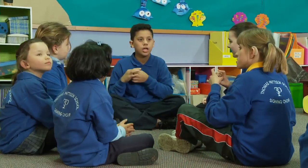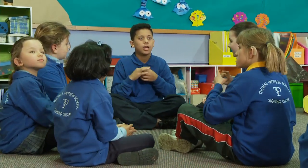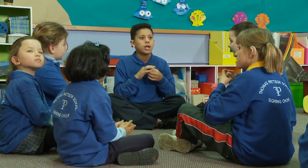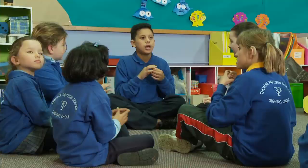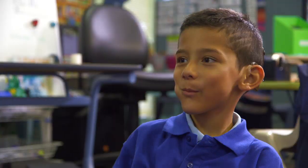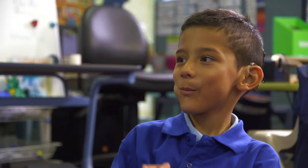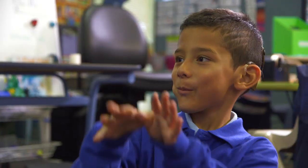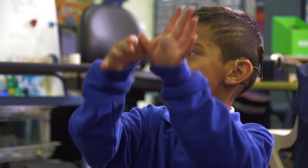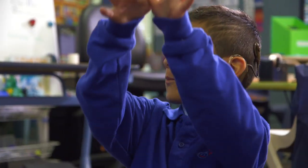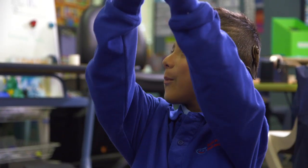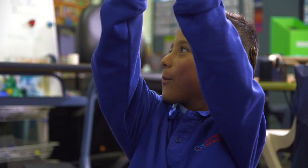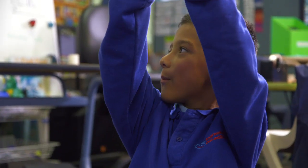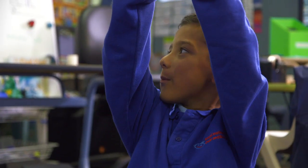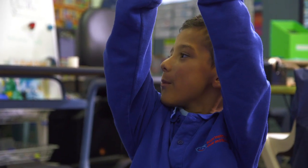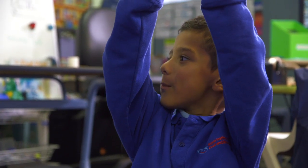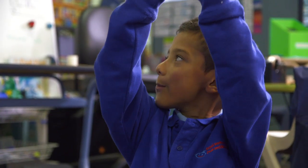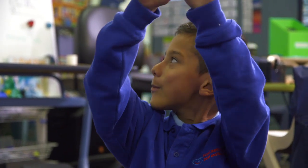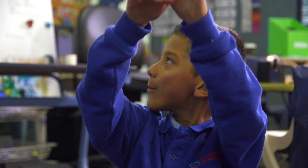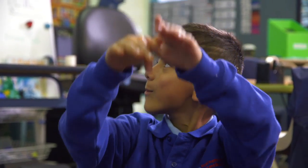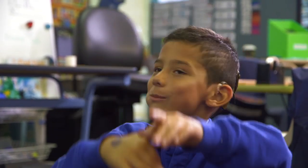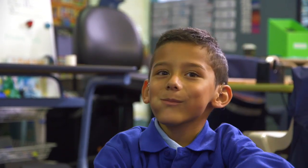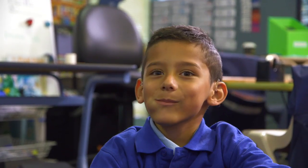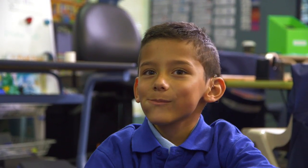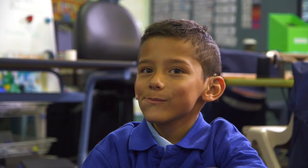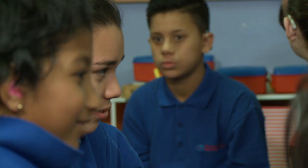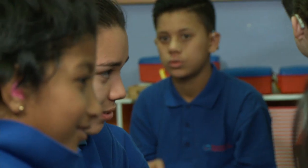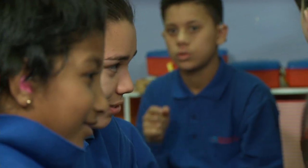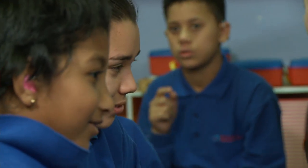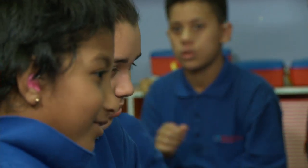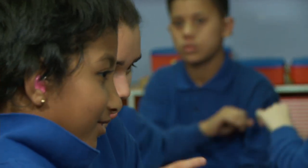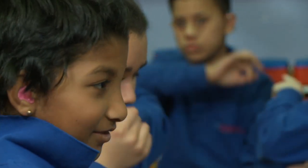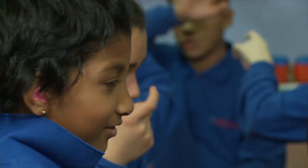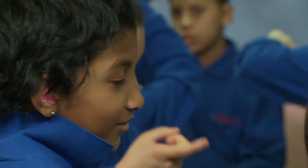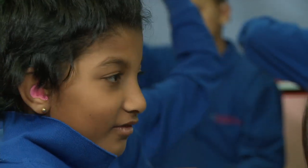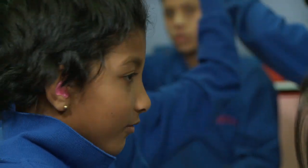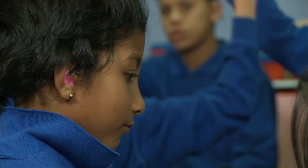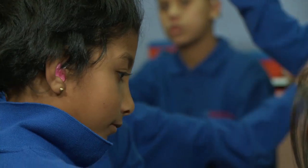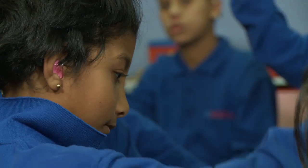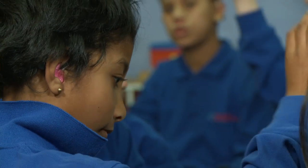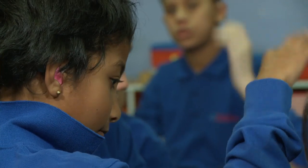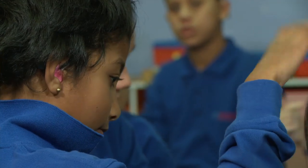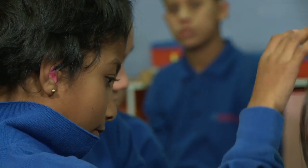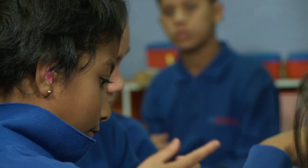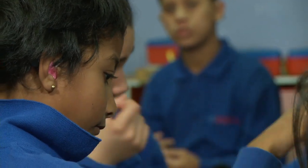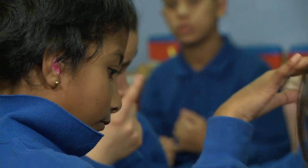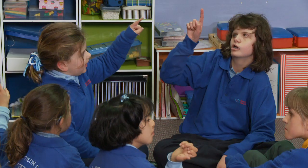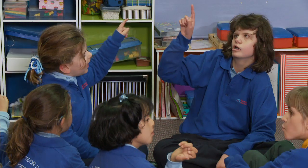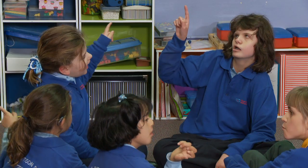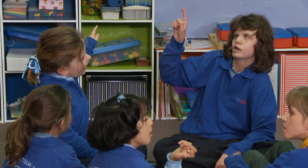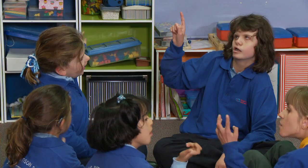can hear music reasonably well with cochlear implants. Some of our kids don't hear music at all, but they're